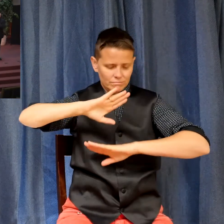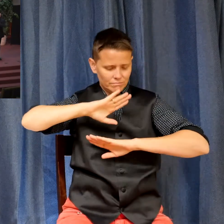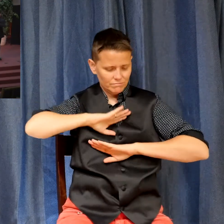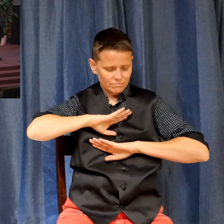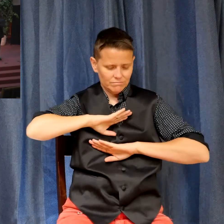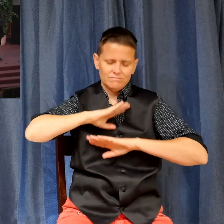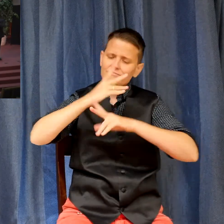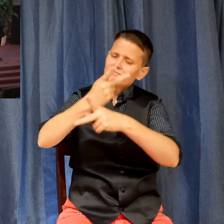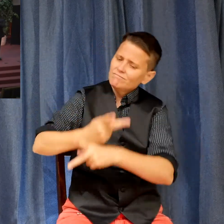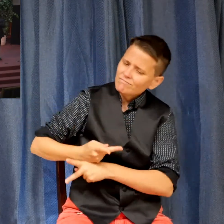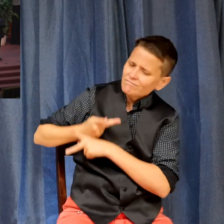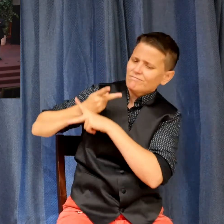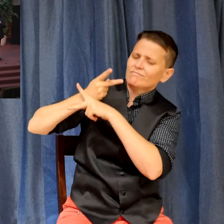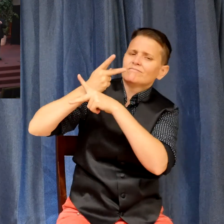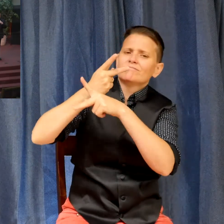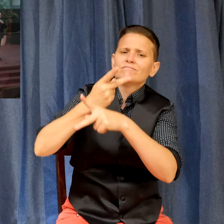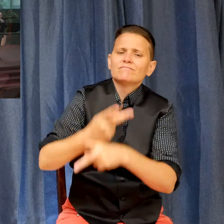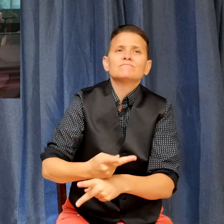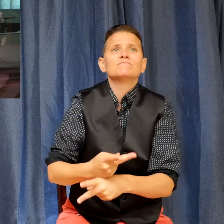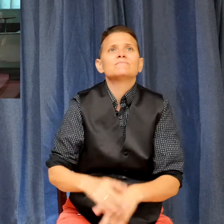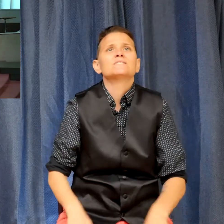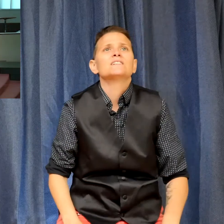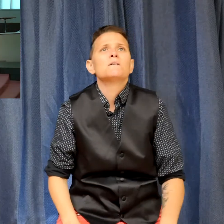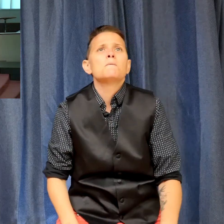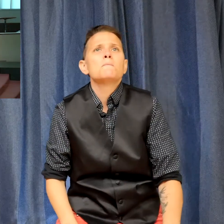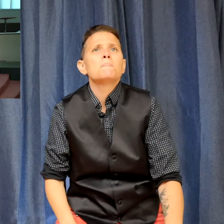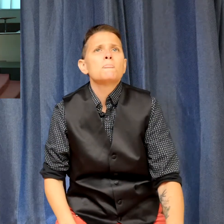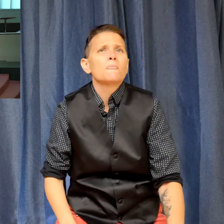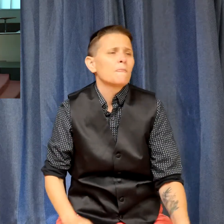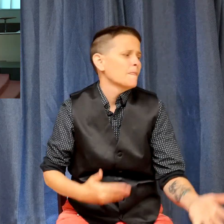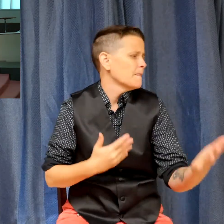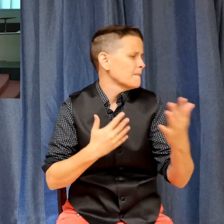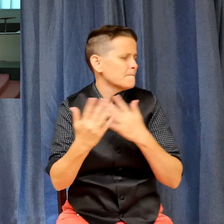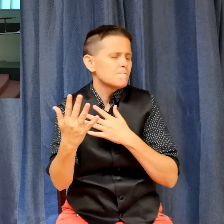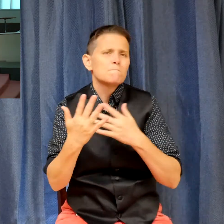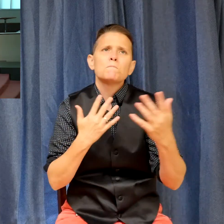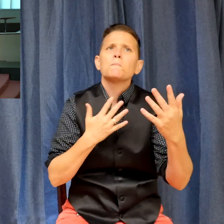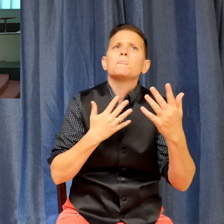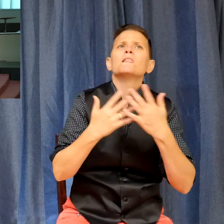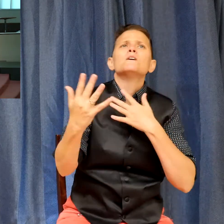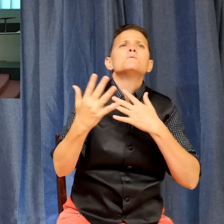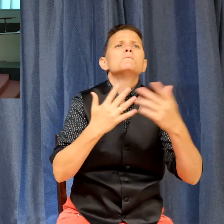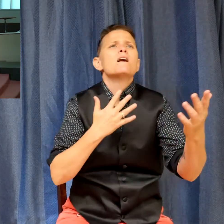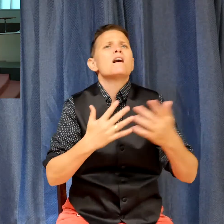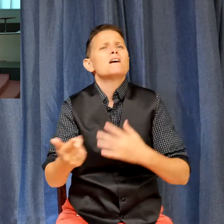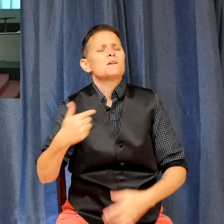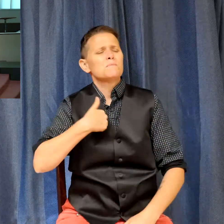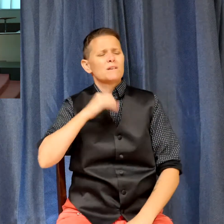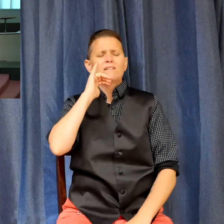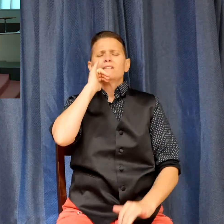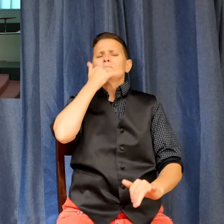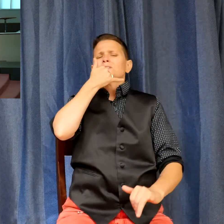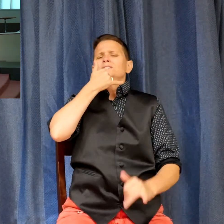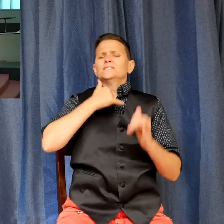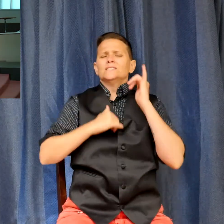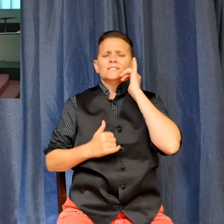looking out for me. In spite of all